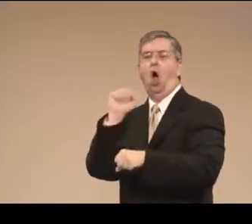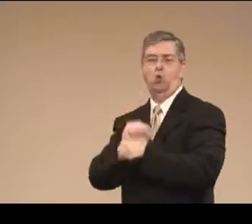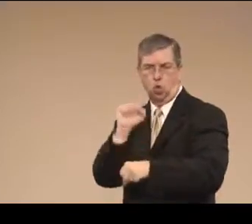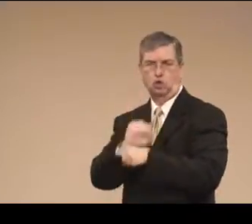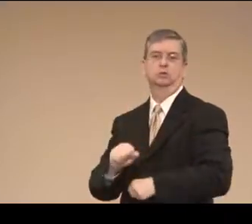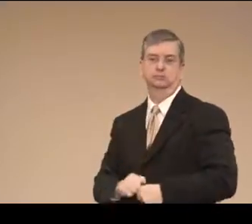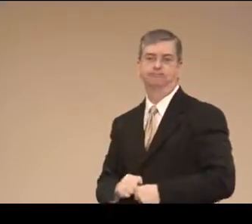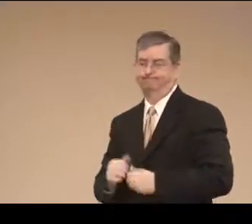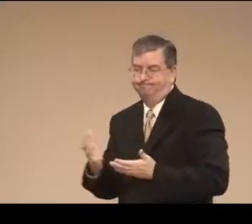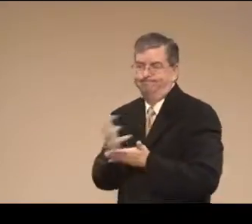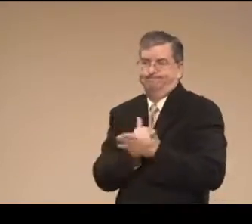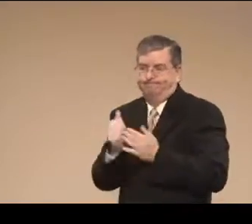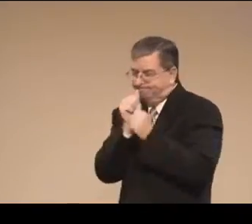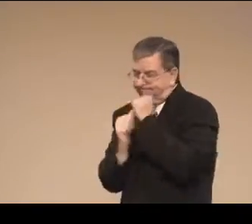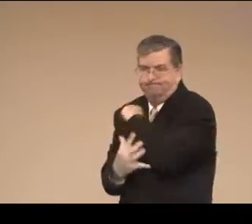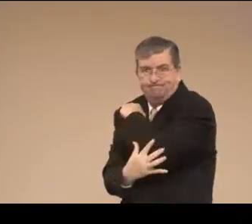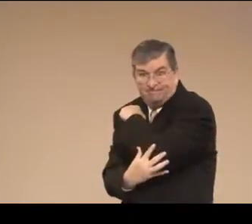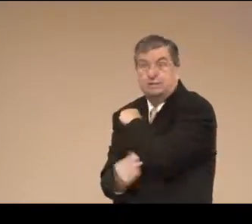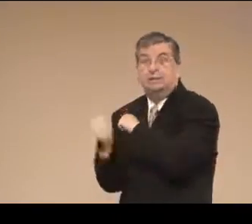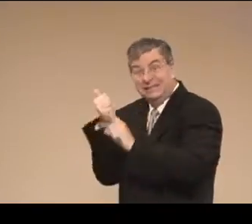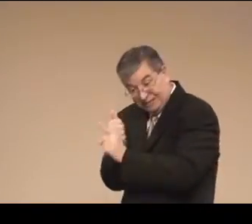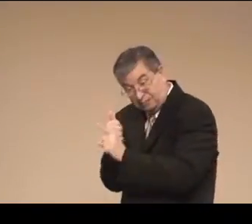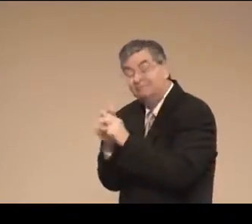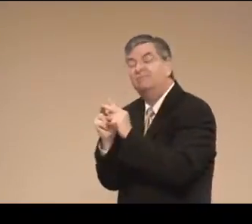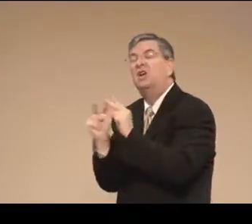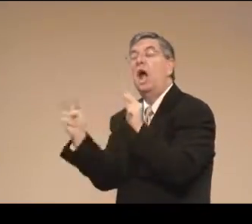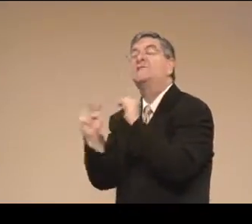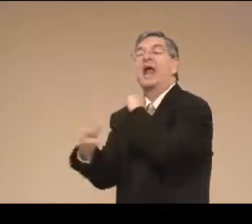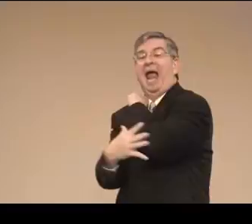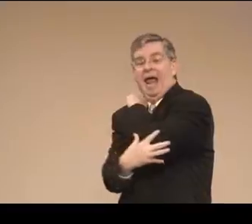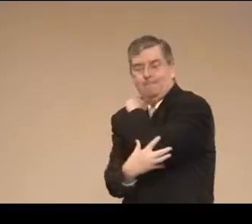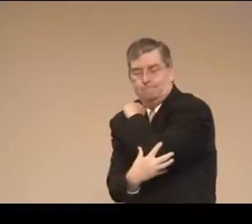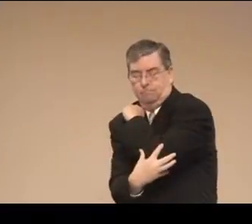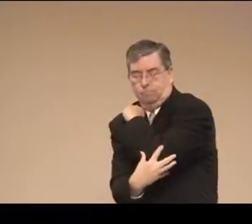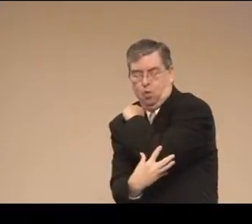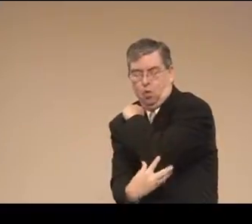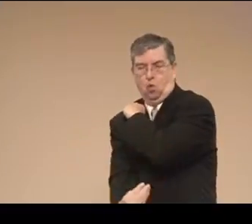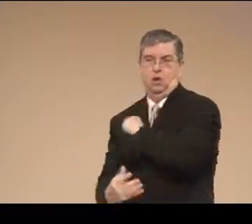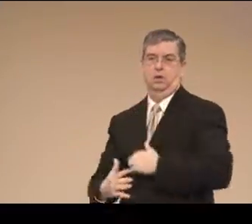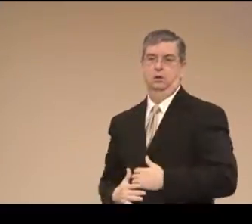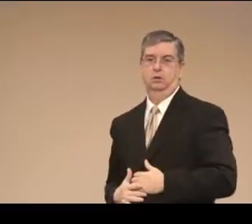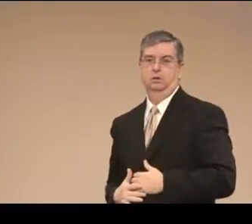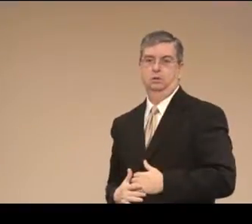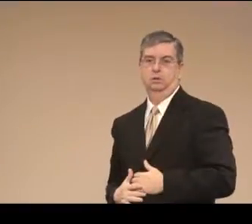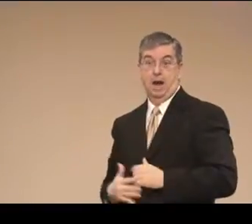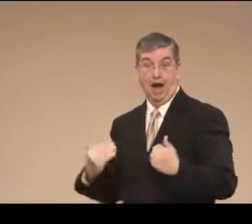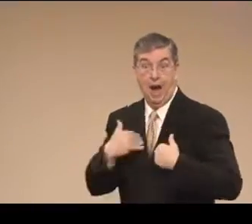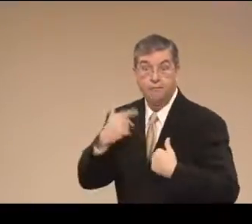he didn't have a lot of power, but yet he worked hard and tirelessly, even though he was